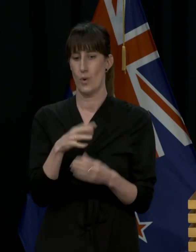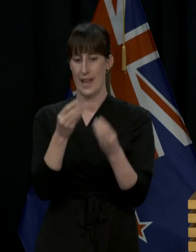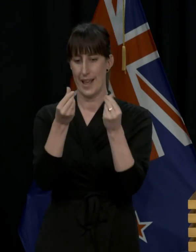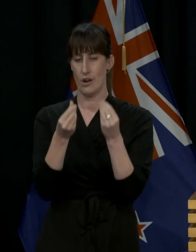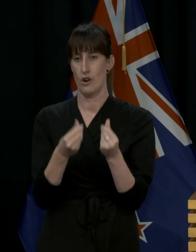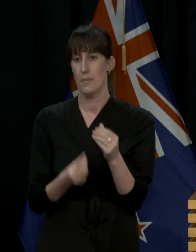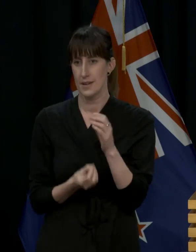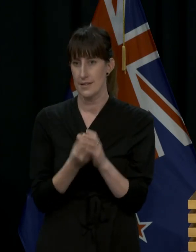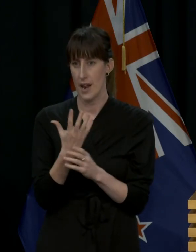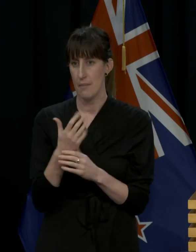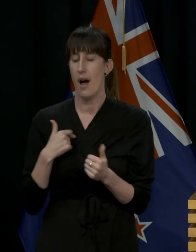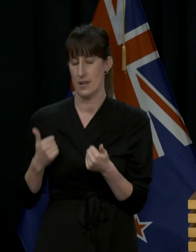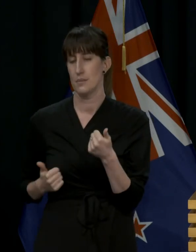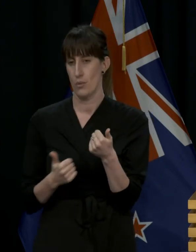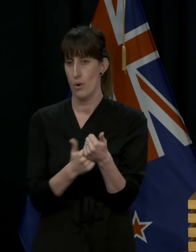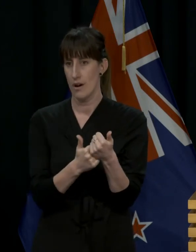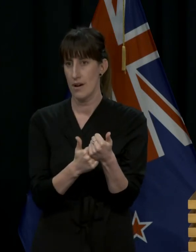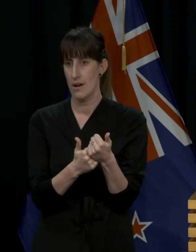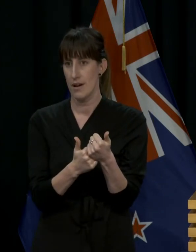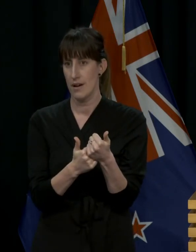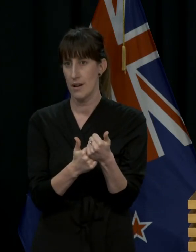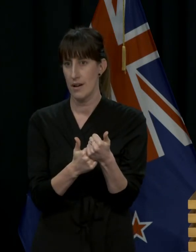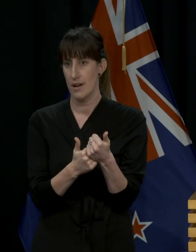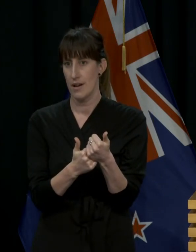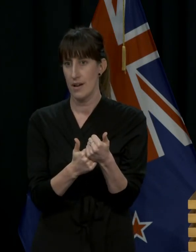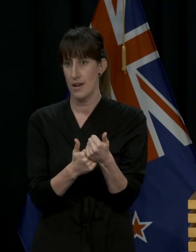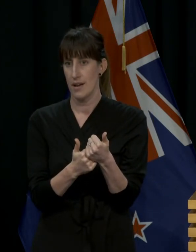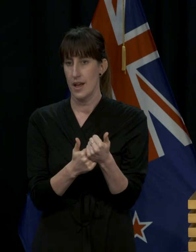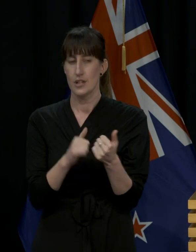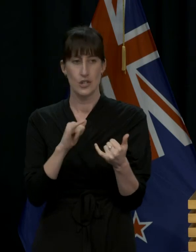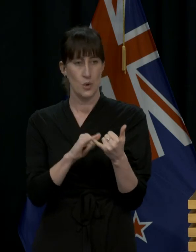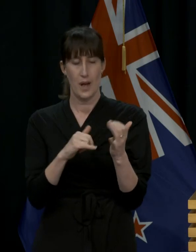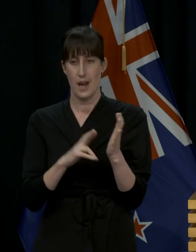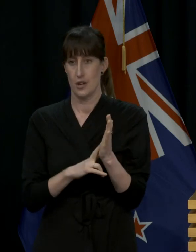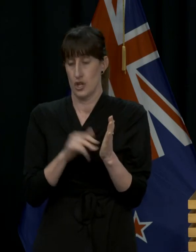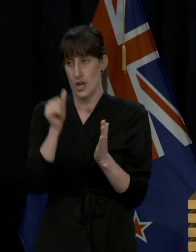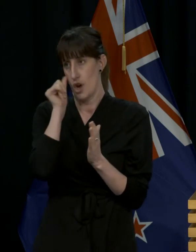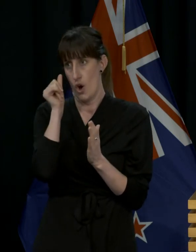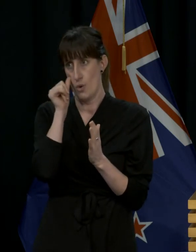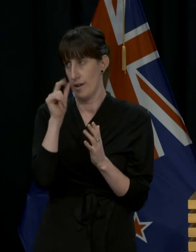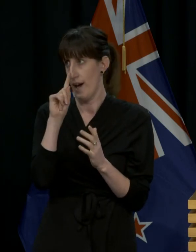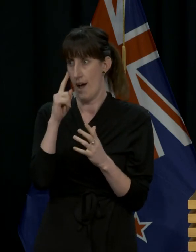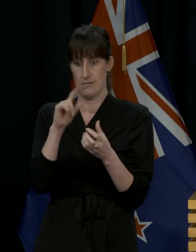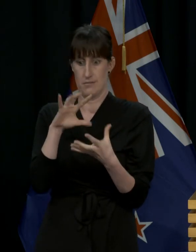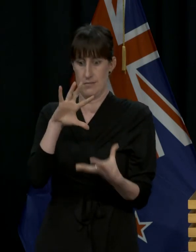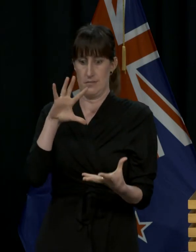development. I supported him in that. He knew it was just too significant to hold everything and